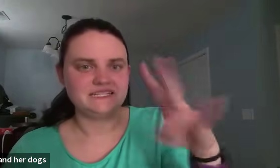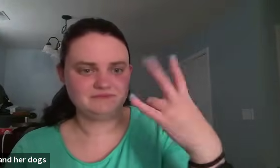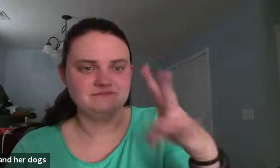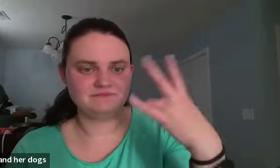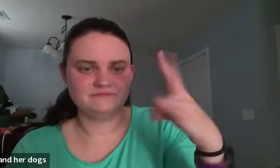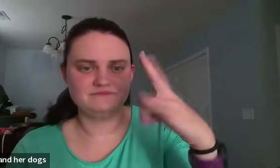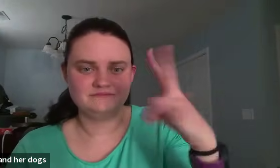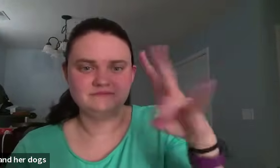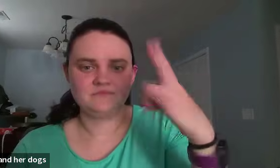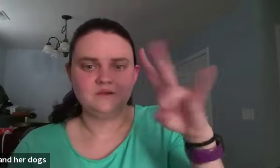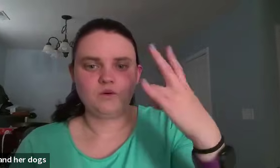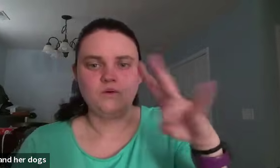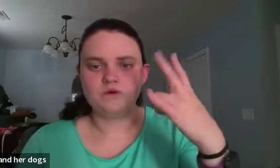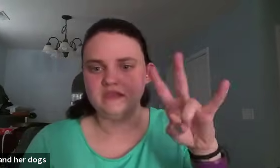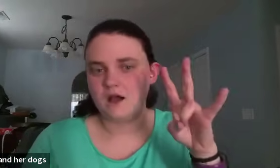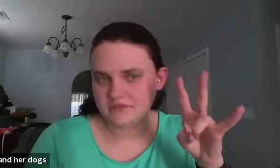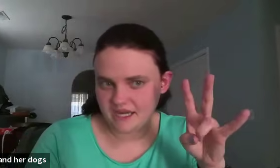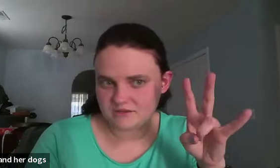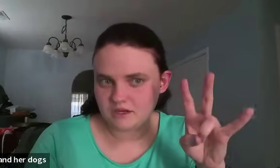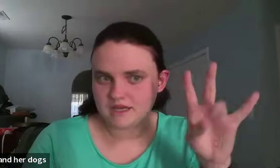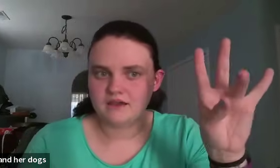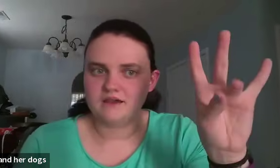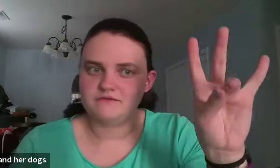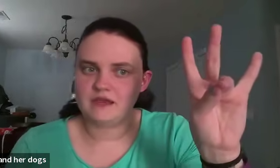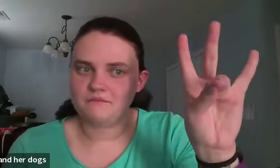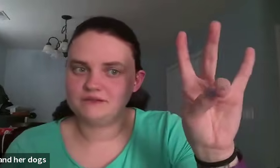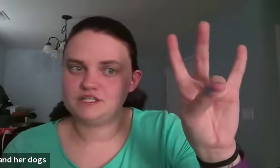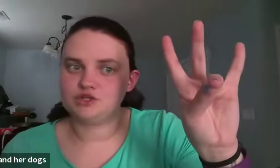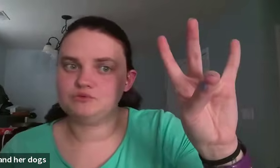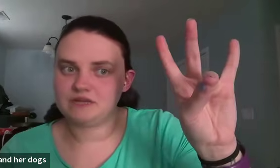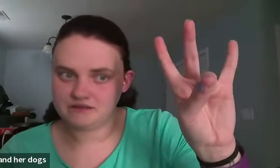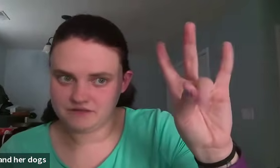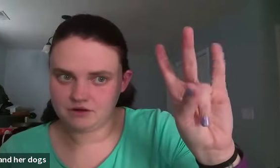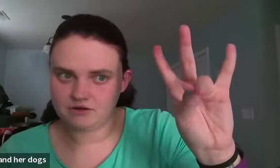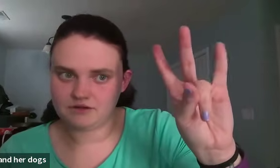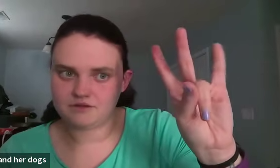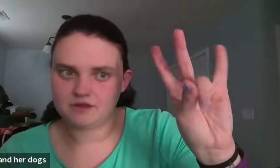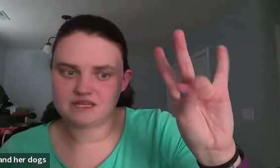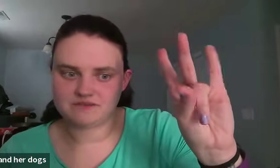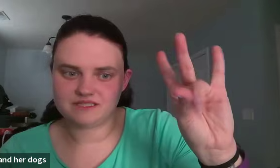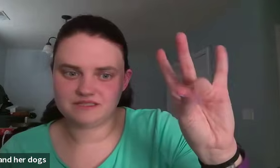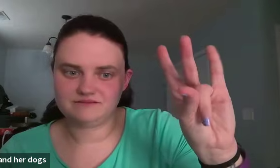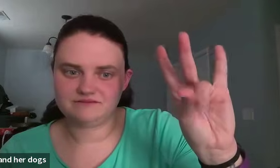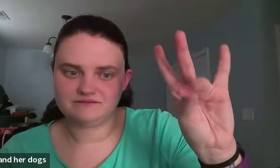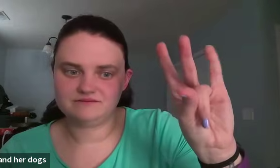17. Or the complicated way of now bouncing your ring finger on your thumb, 17.